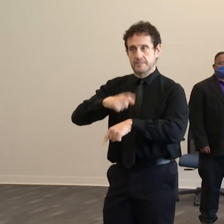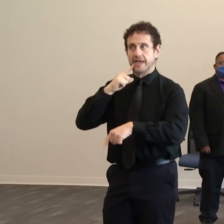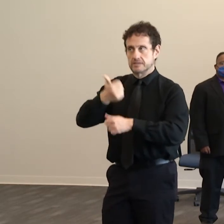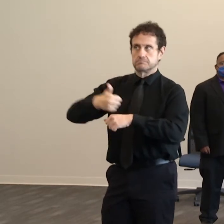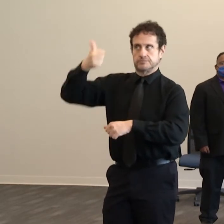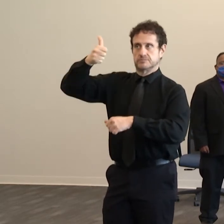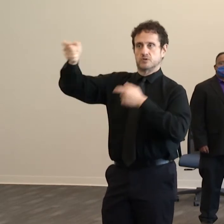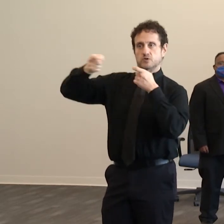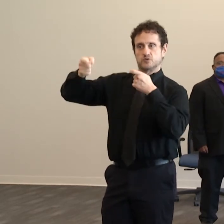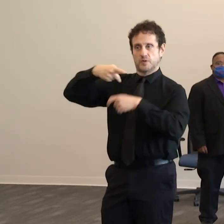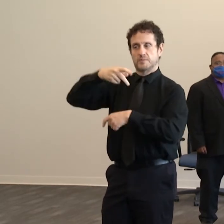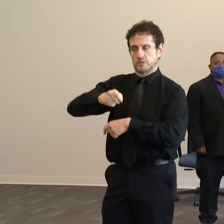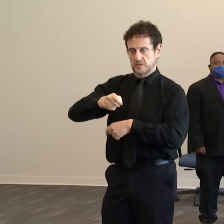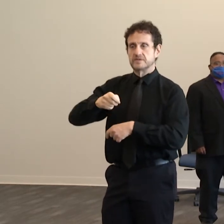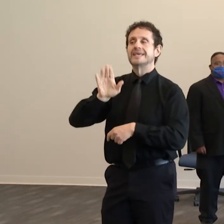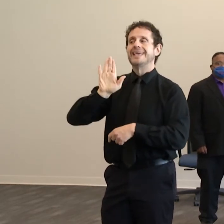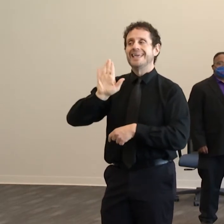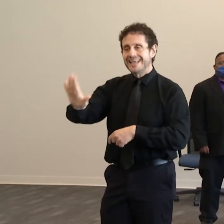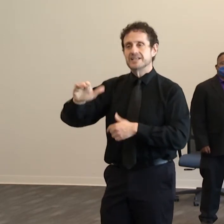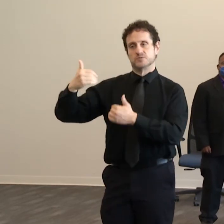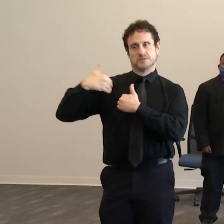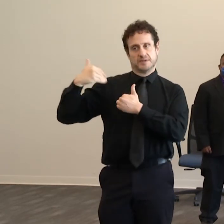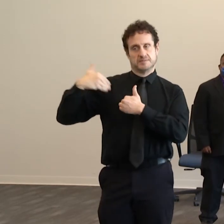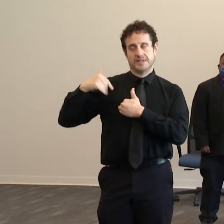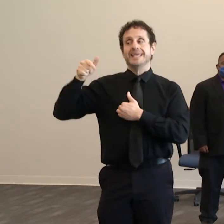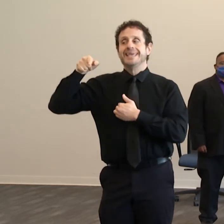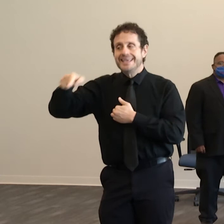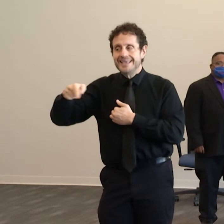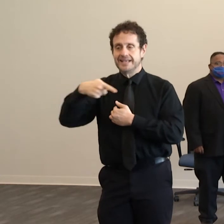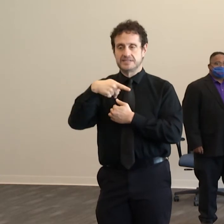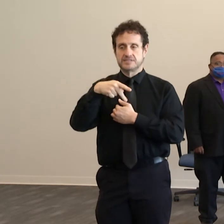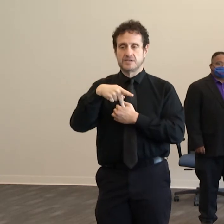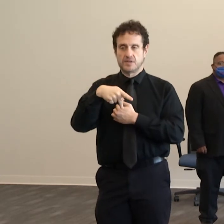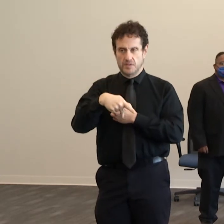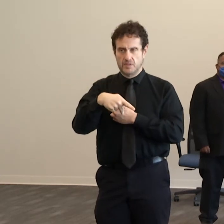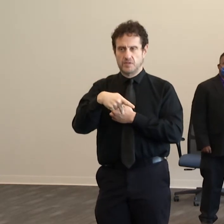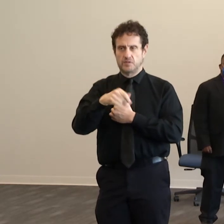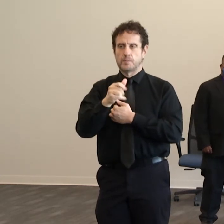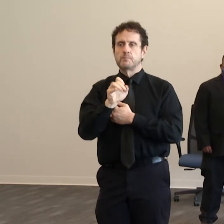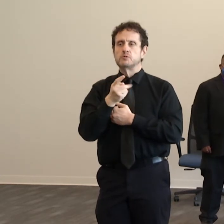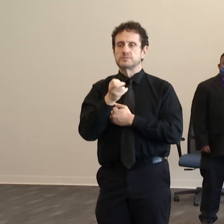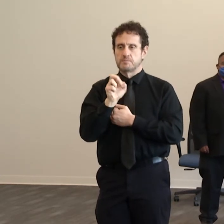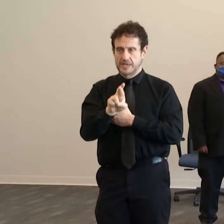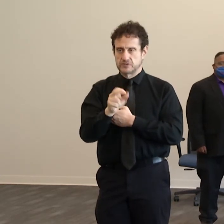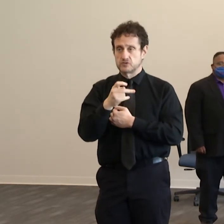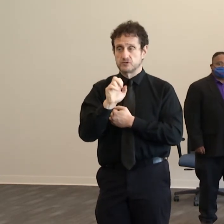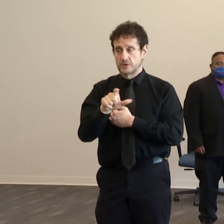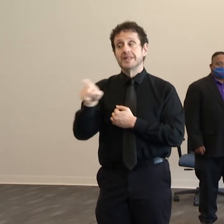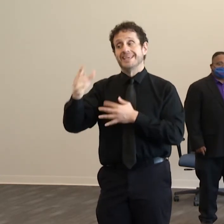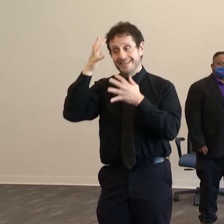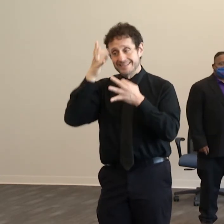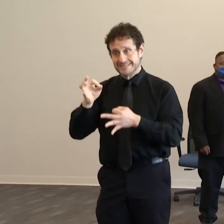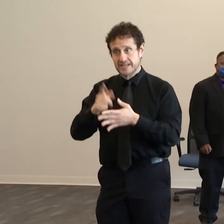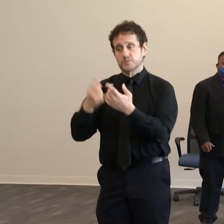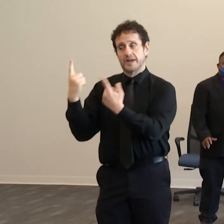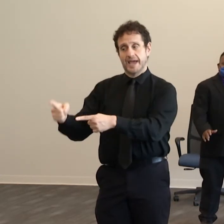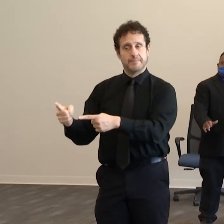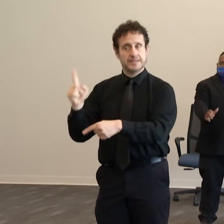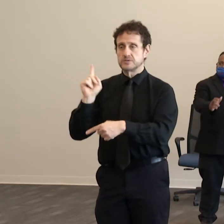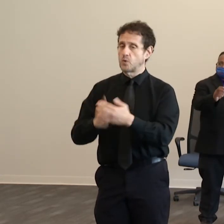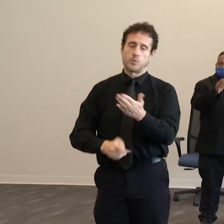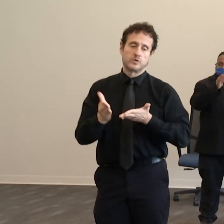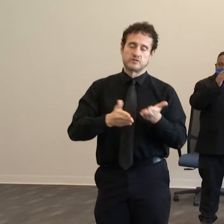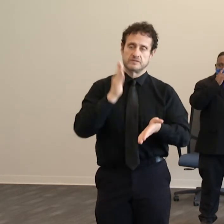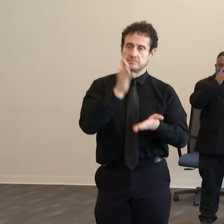here. He is the Postmaster General, and he is the one who can decide whether it goes forward or stops. He tells us that he's